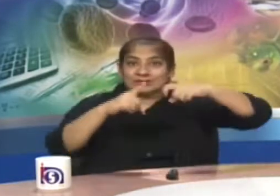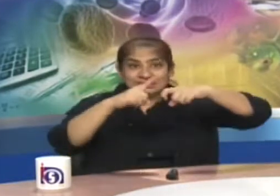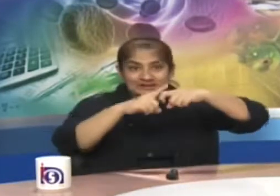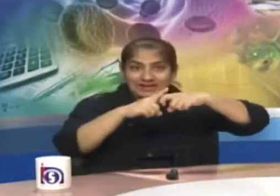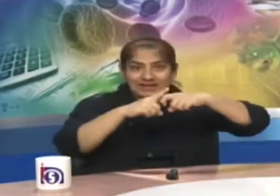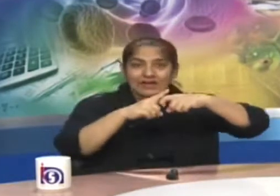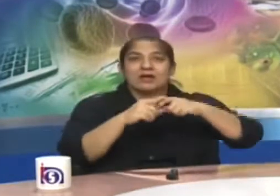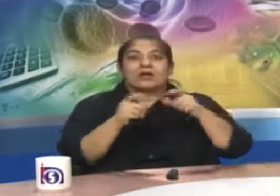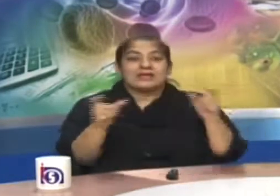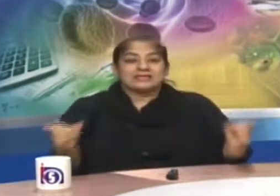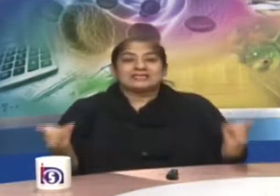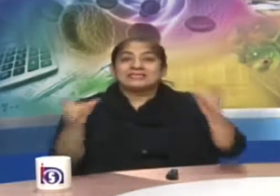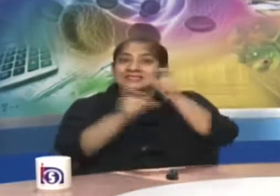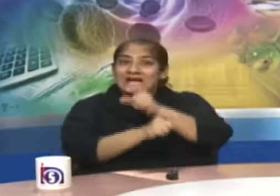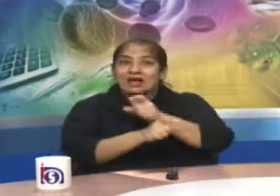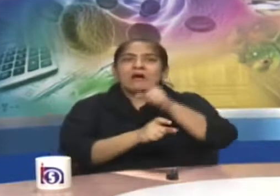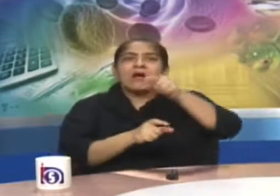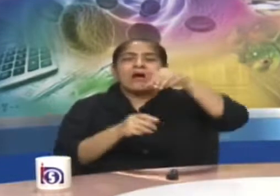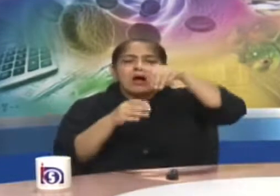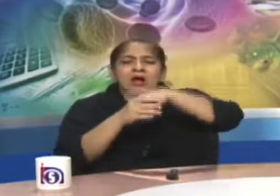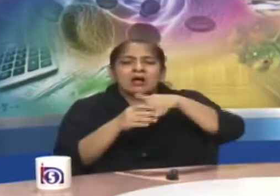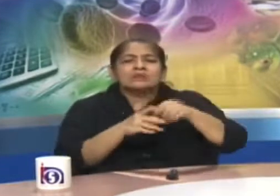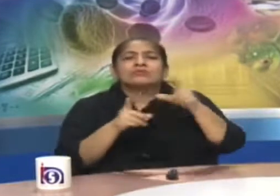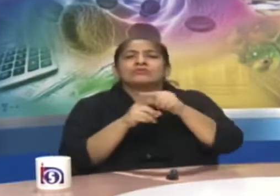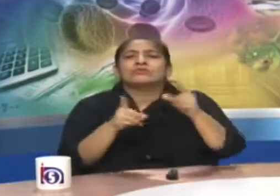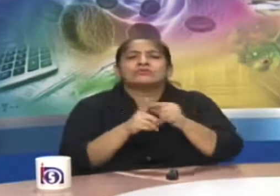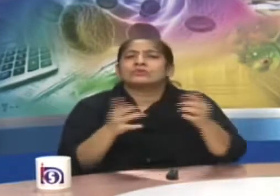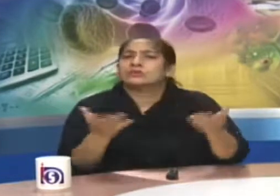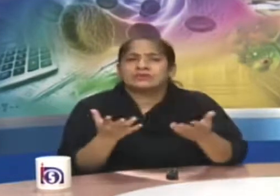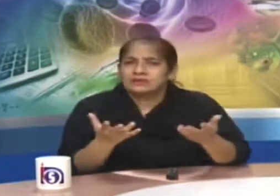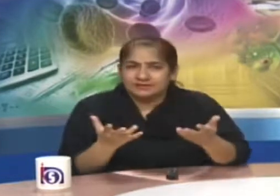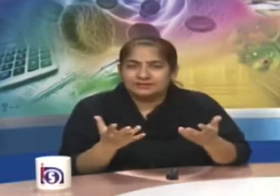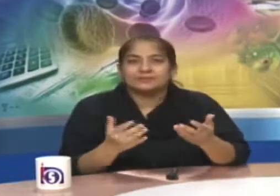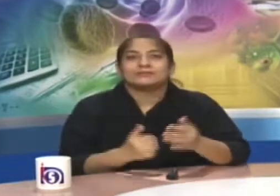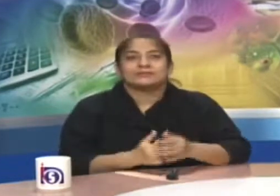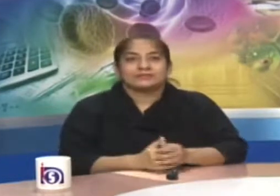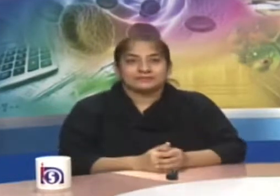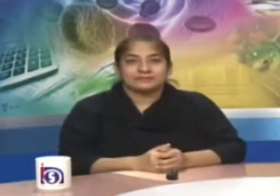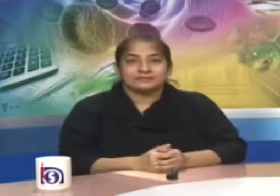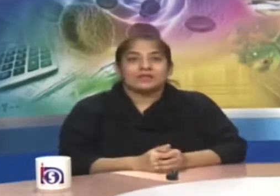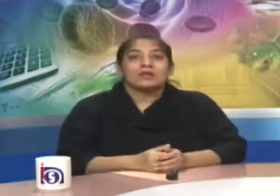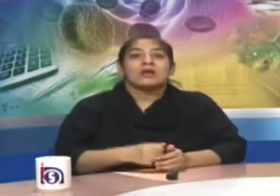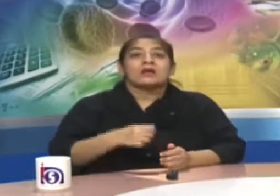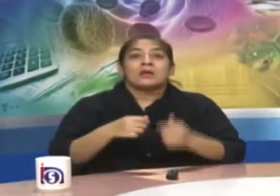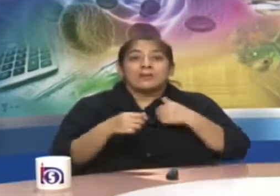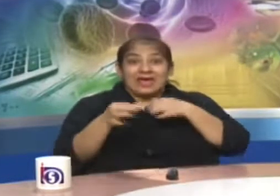Let us now understand the different functions and characteristics of stock exchange.